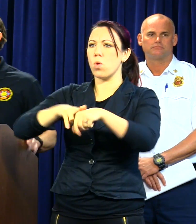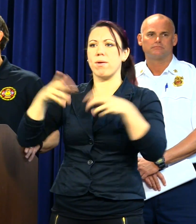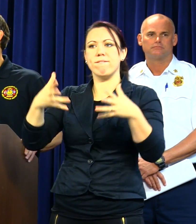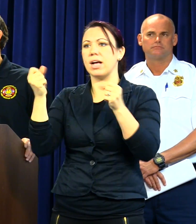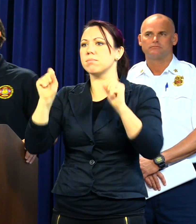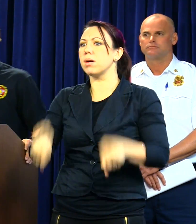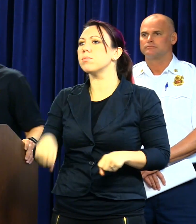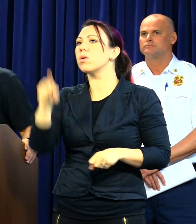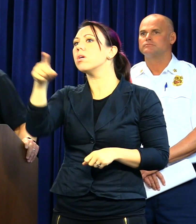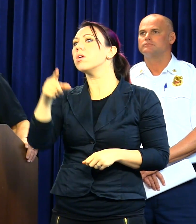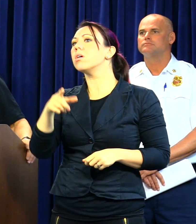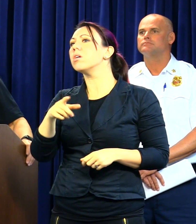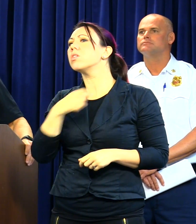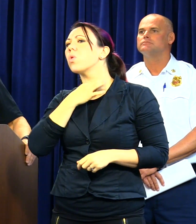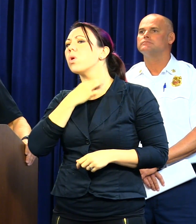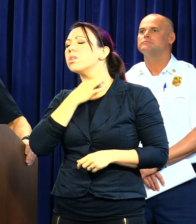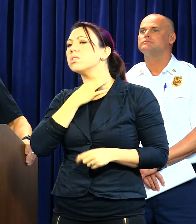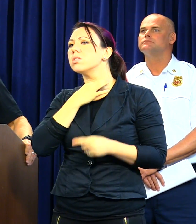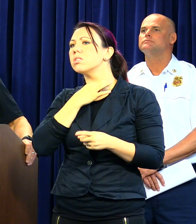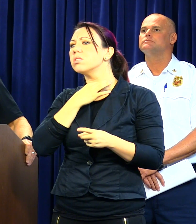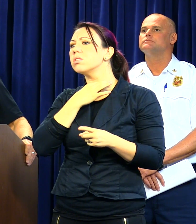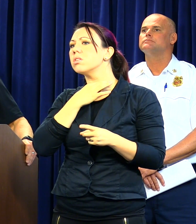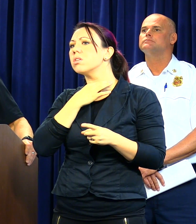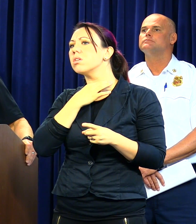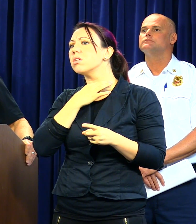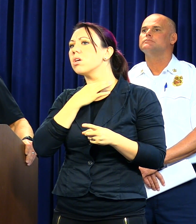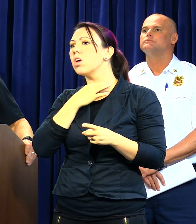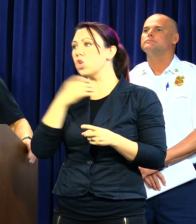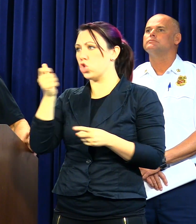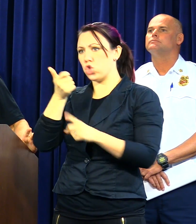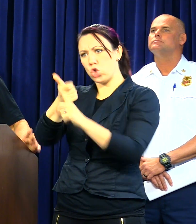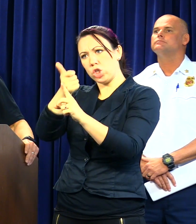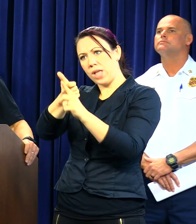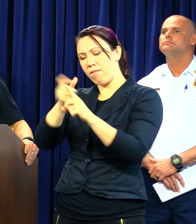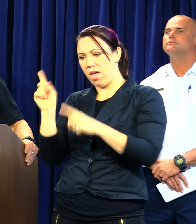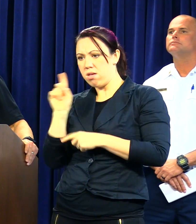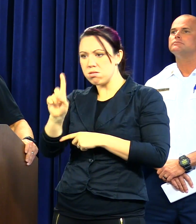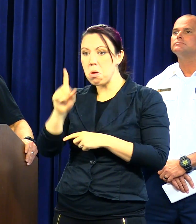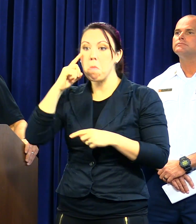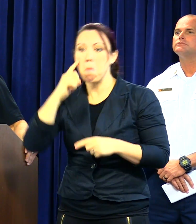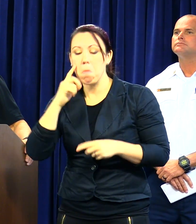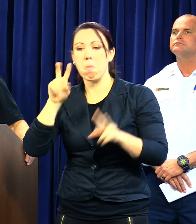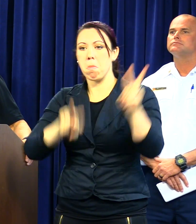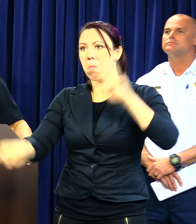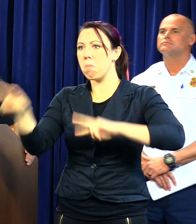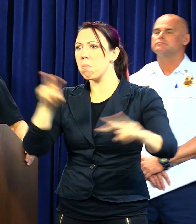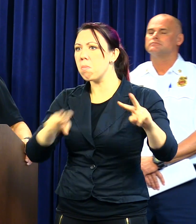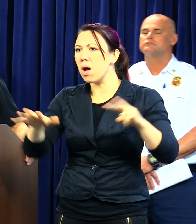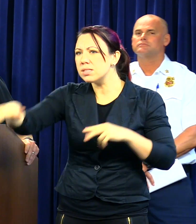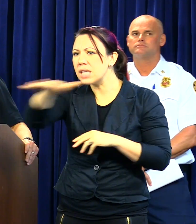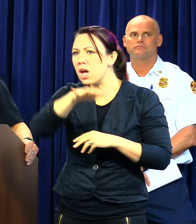possible. Mayor, have you actually done a site assessment yourself? What's your impression?